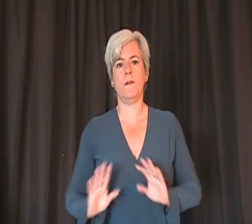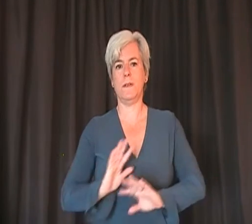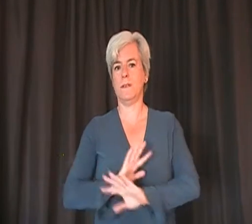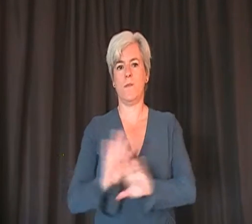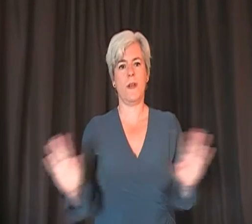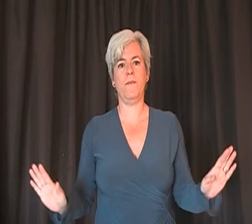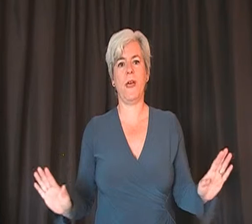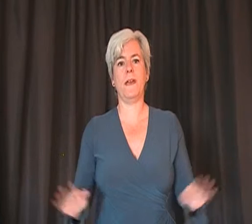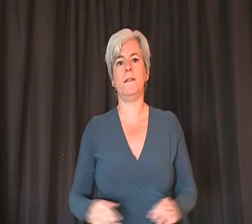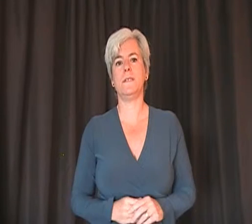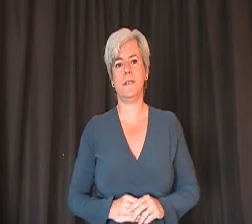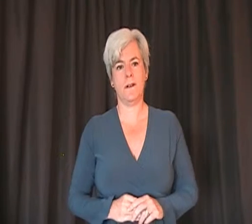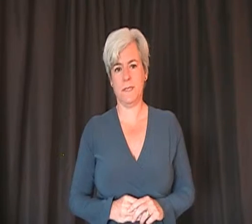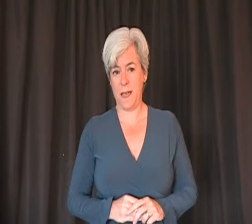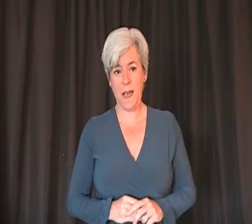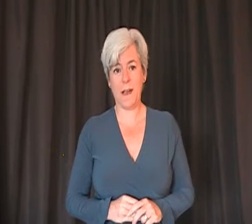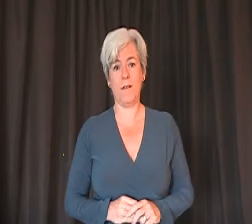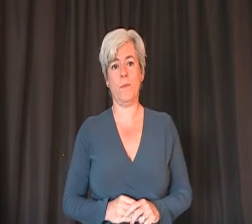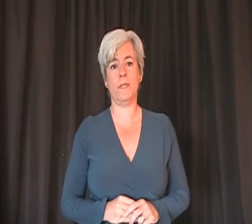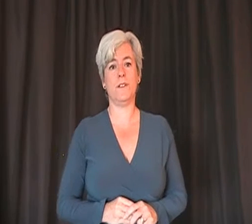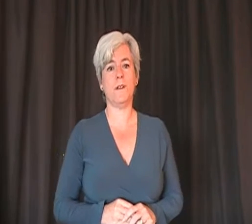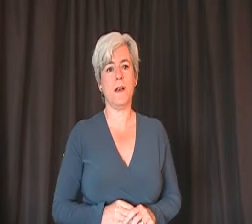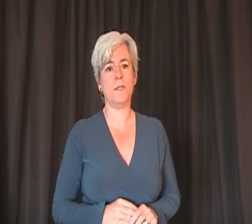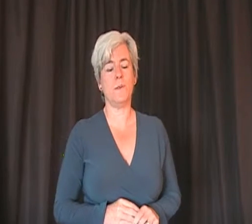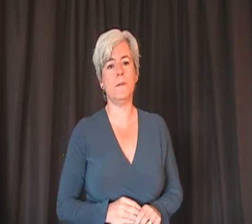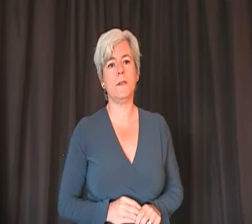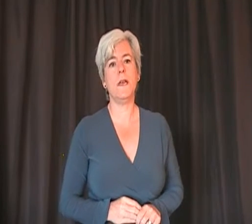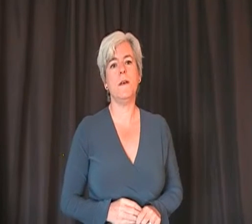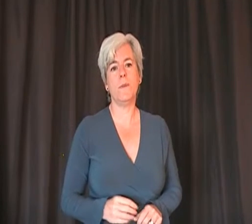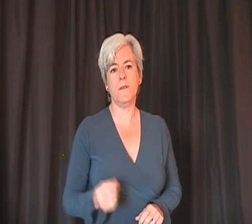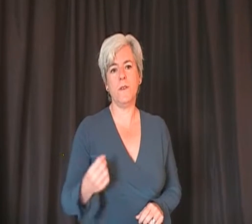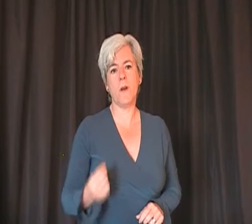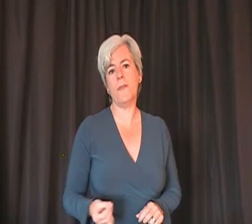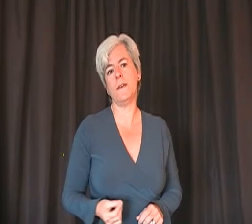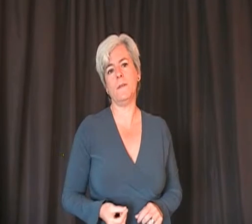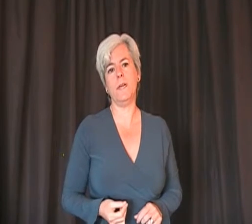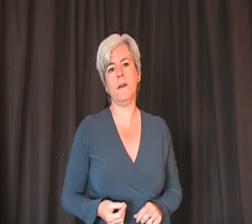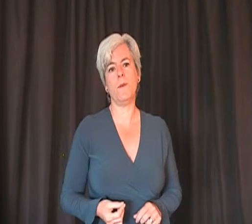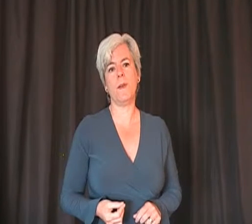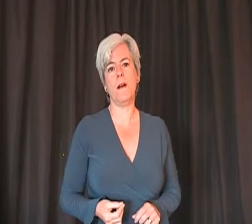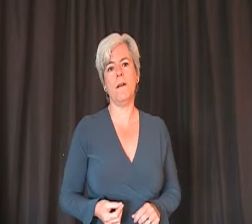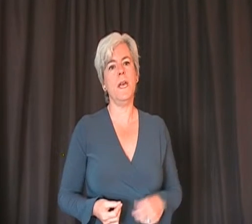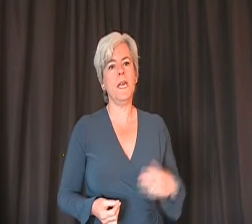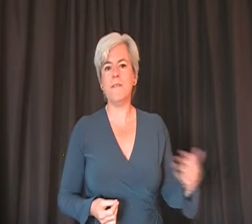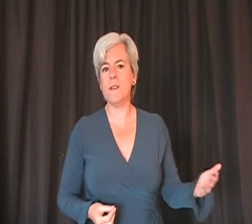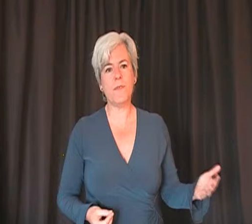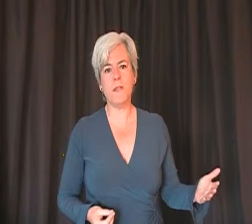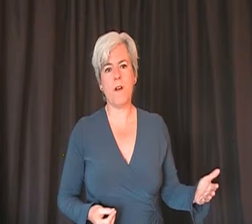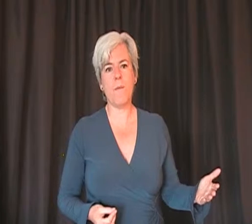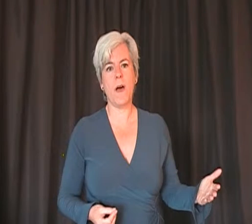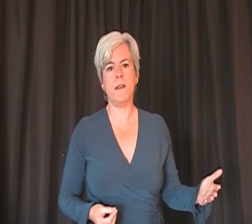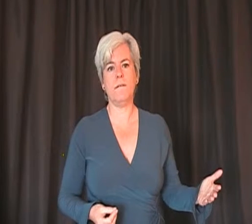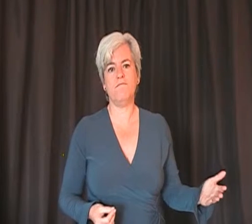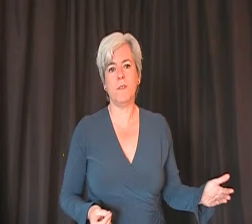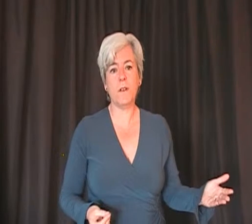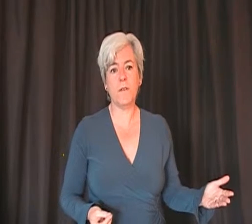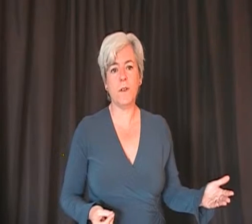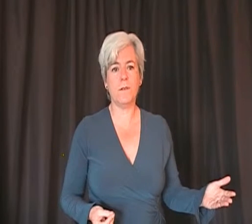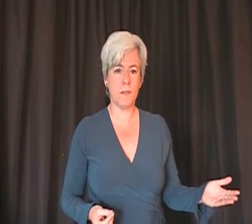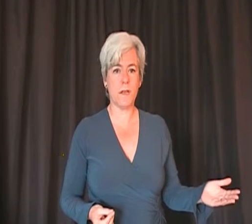is a red flag, scares the heck out of potential customers. But if you've got that suite number there, even if they drop by and look for you and discover